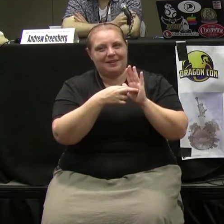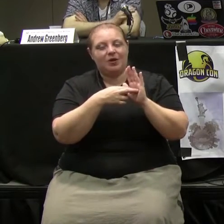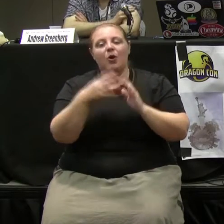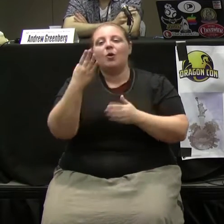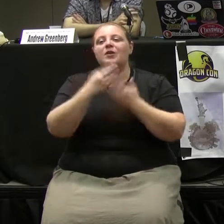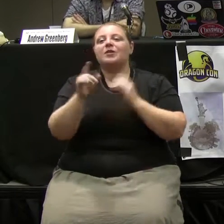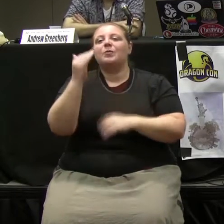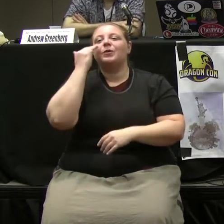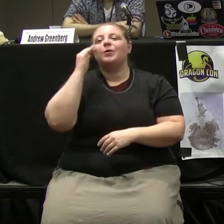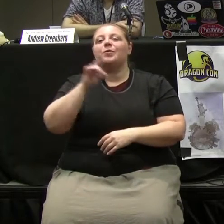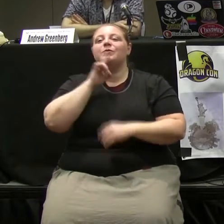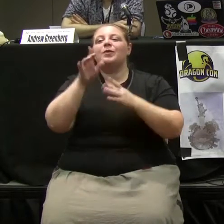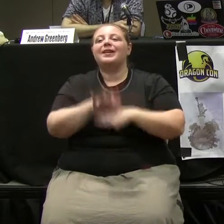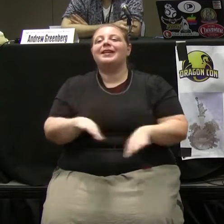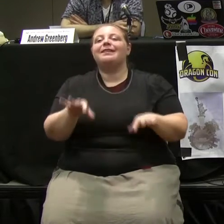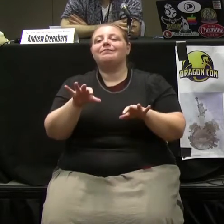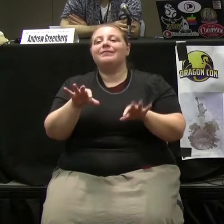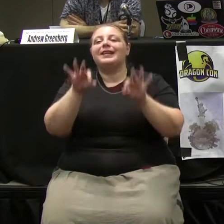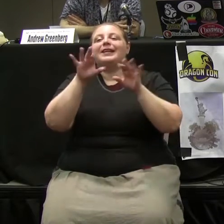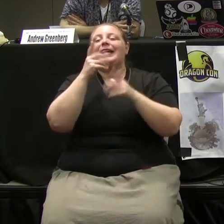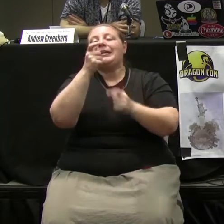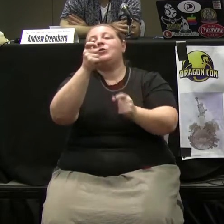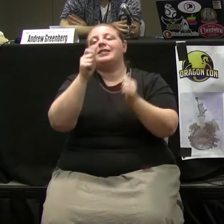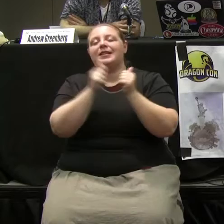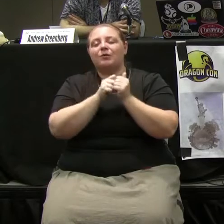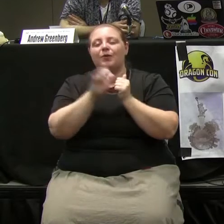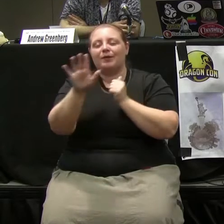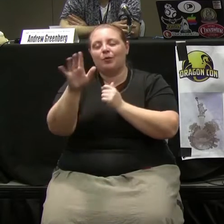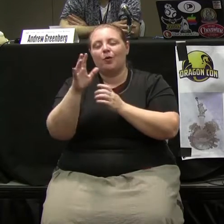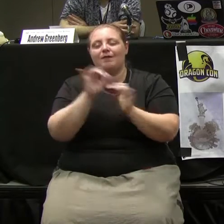is interested on the issues who maybe doesn't directly represent you.